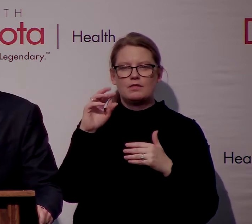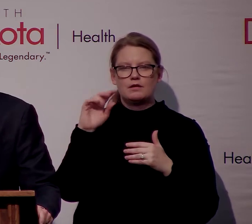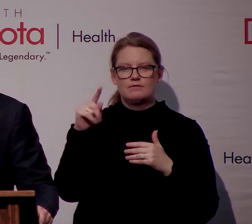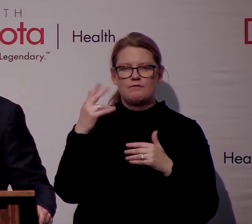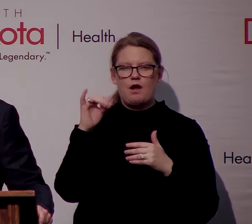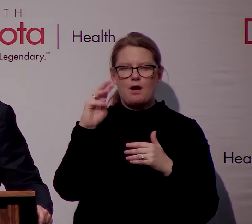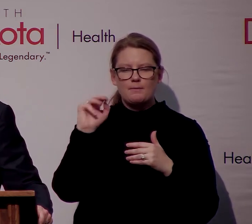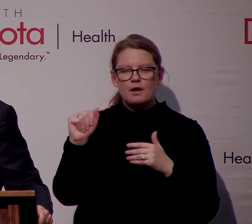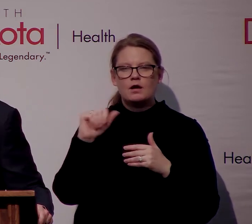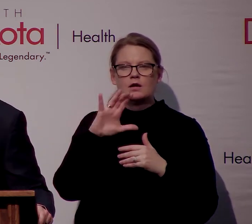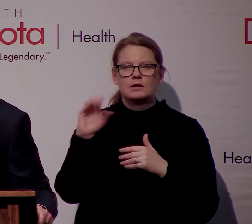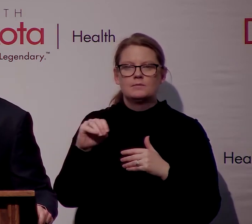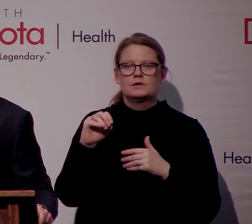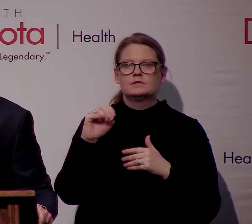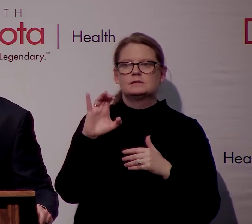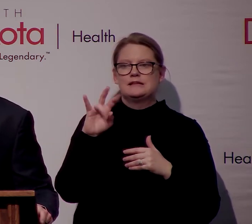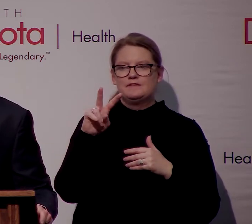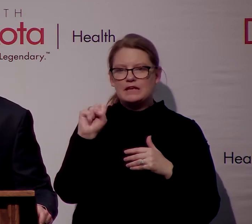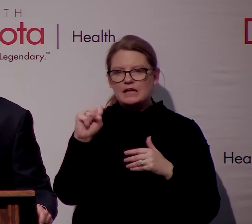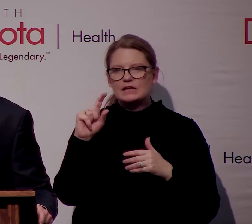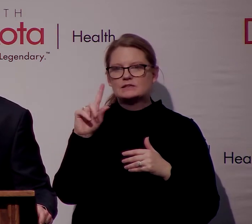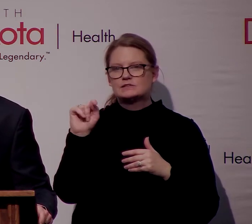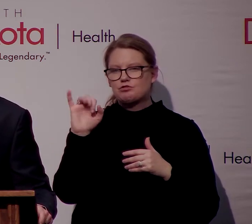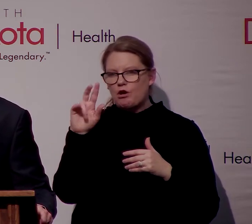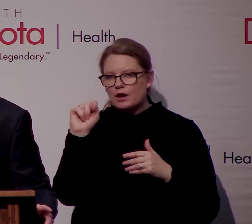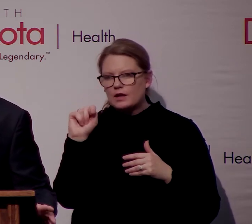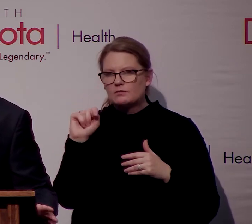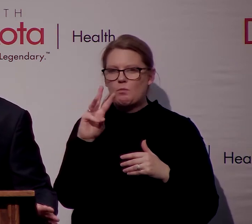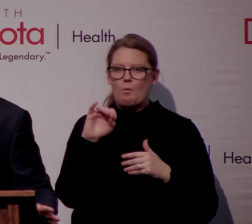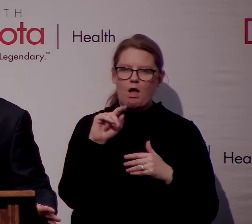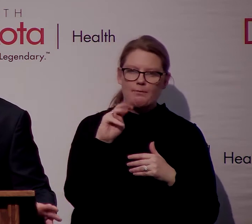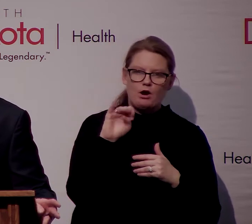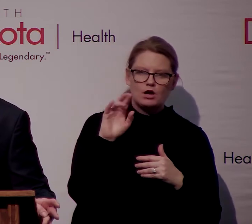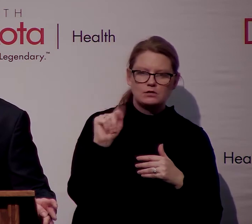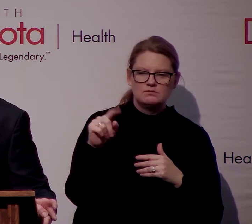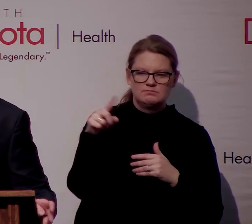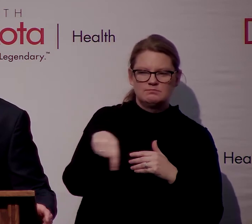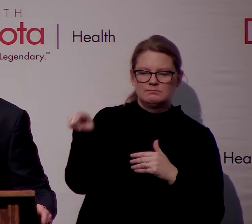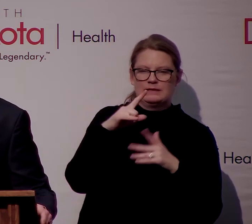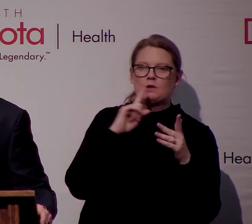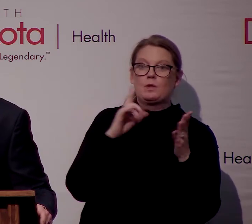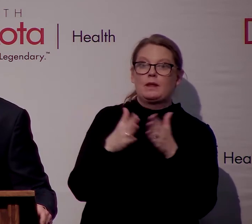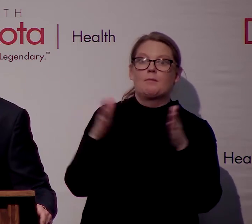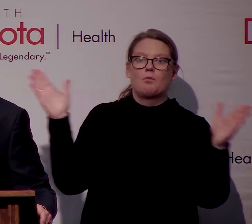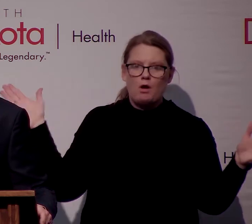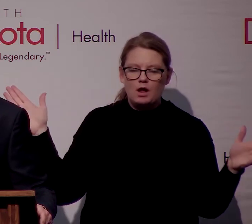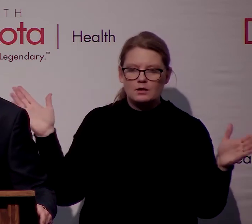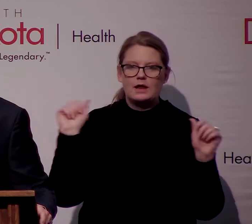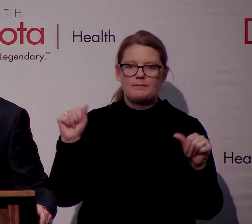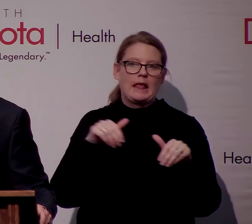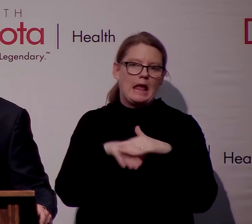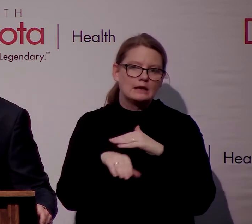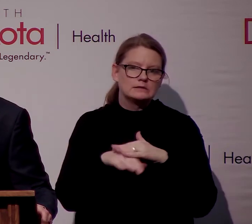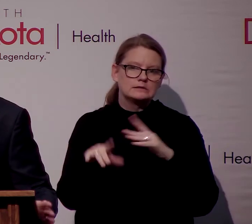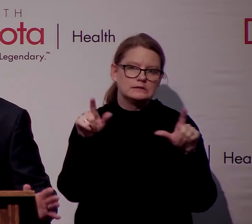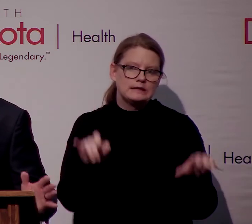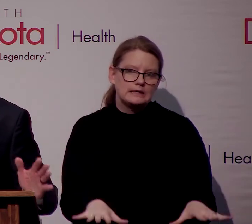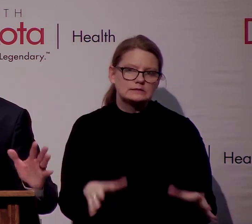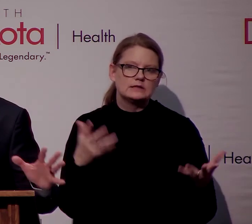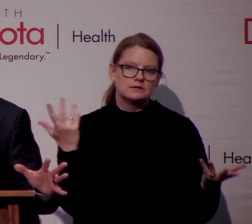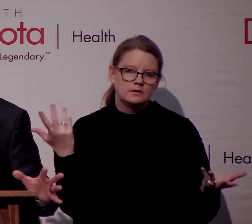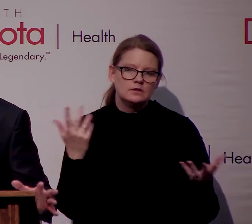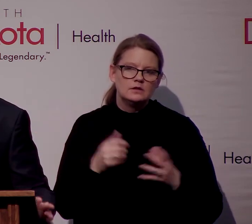mean, the Walgreens, the CVSs, the Targets, and the Walmarts, and really getting broad in our country in terms of being able to have access to testing. So that's